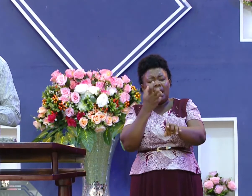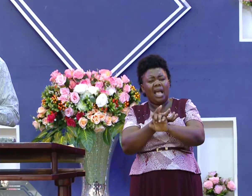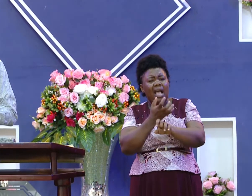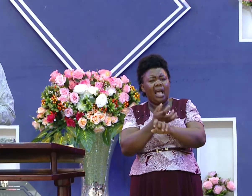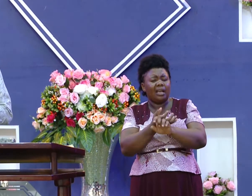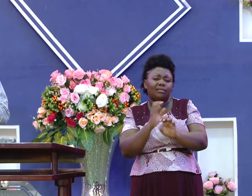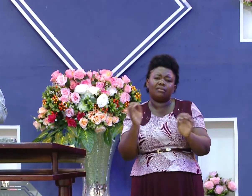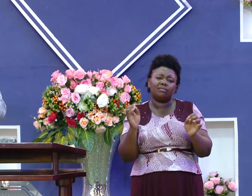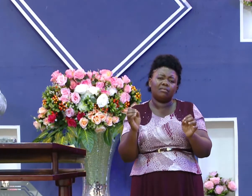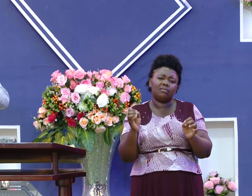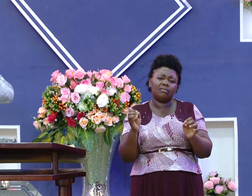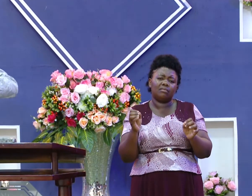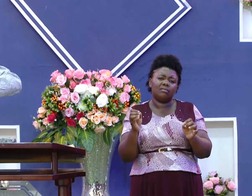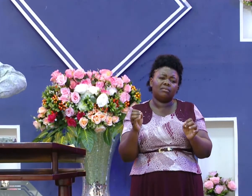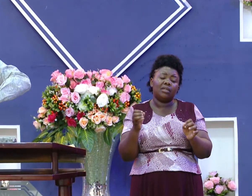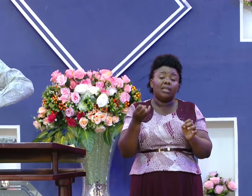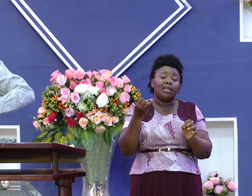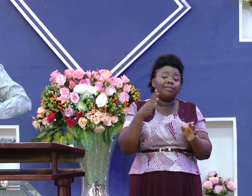a stone?